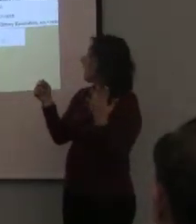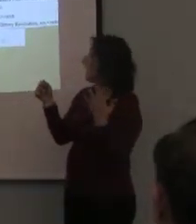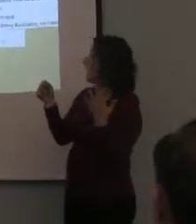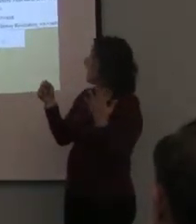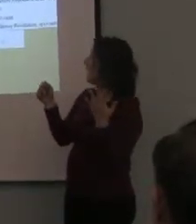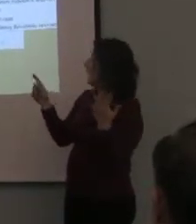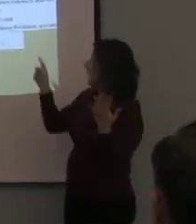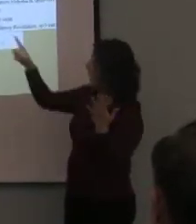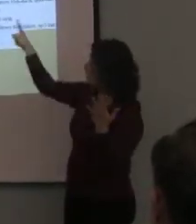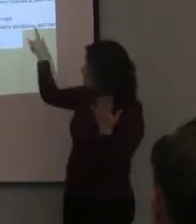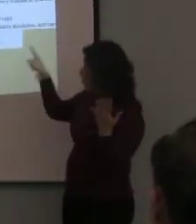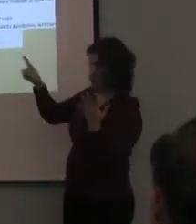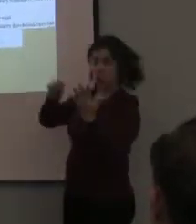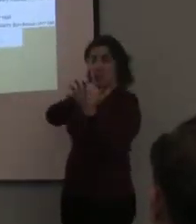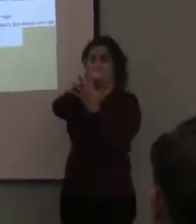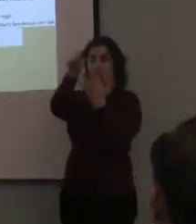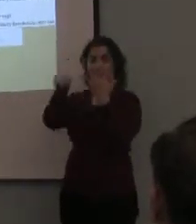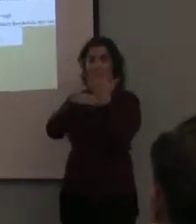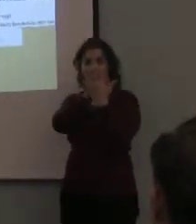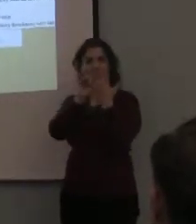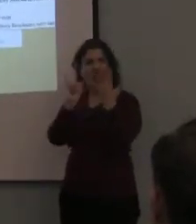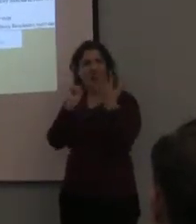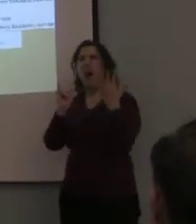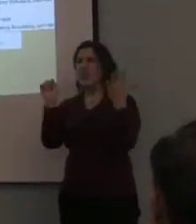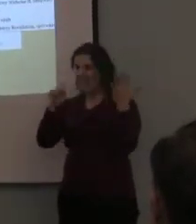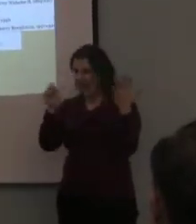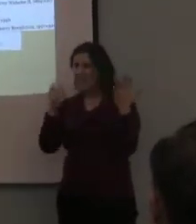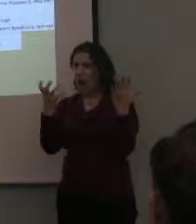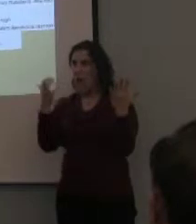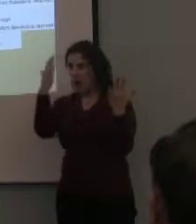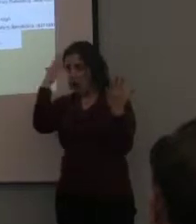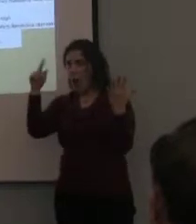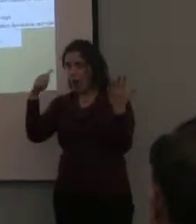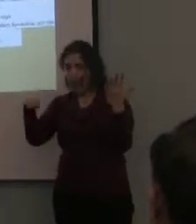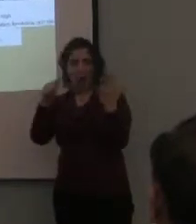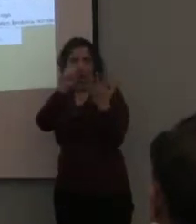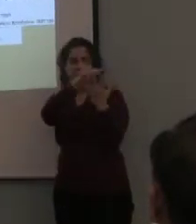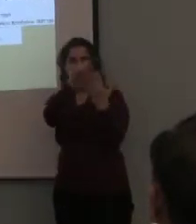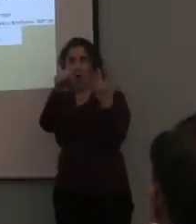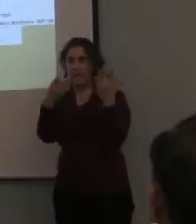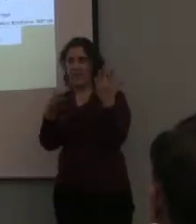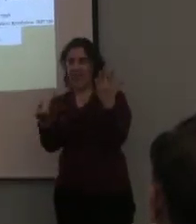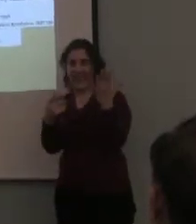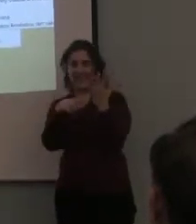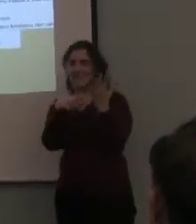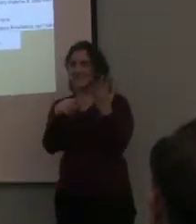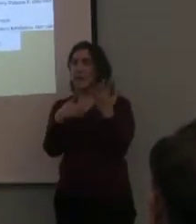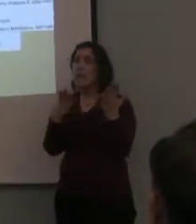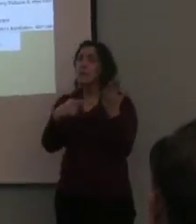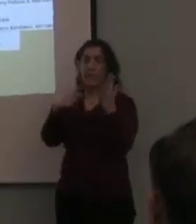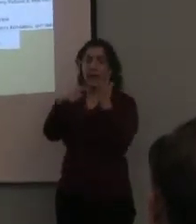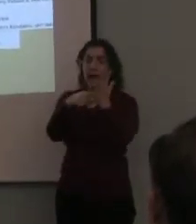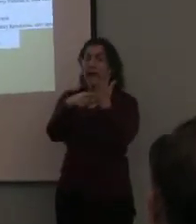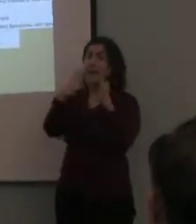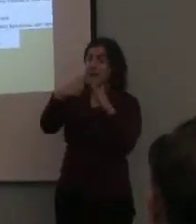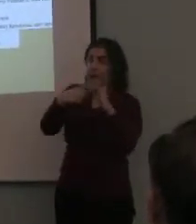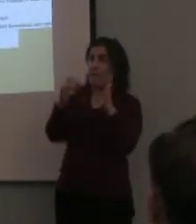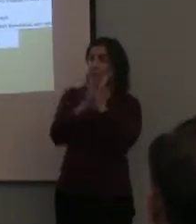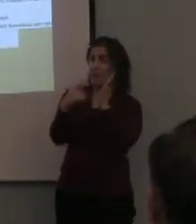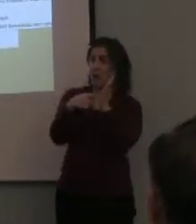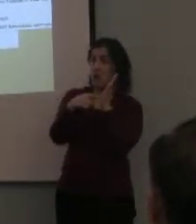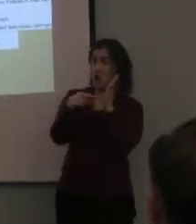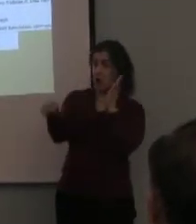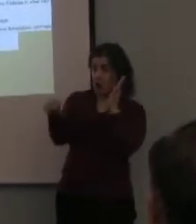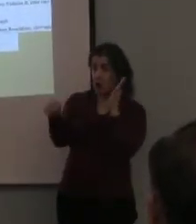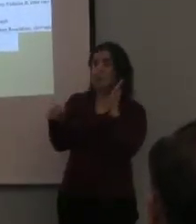And these are the things that people actually care about when they're reading about a book, not the name. Maybe they